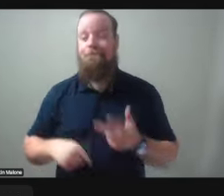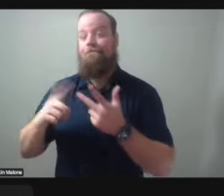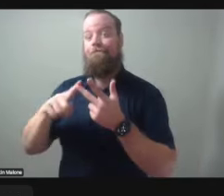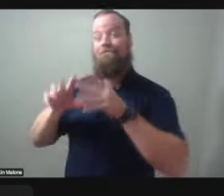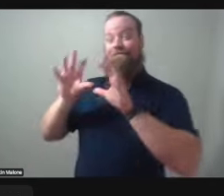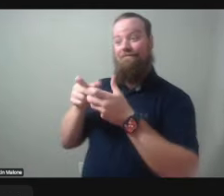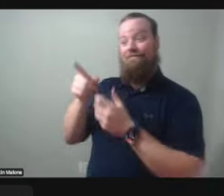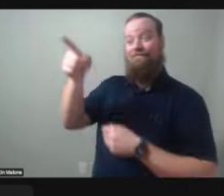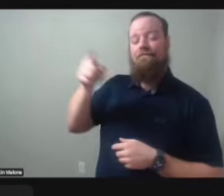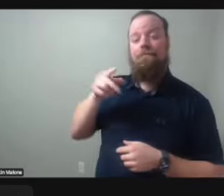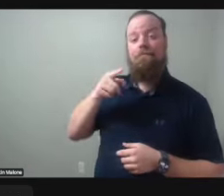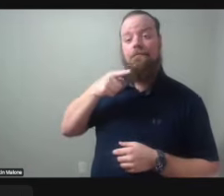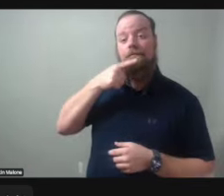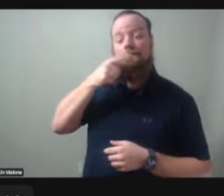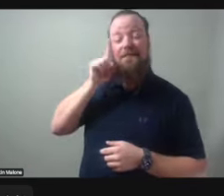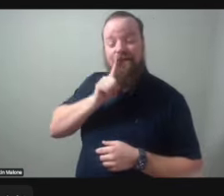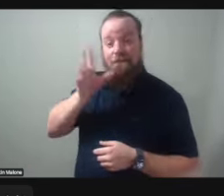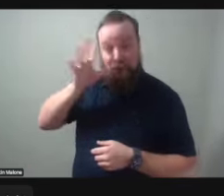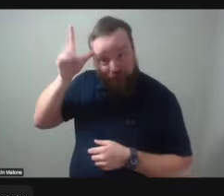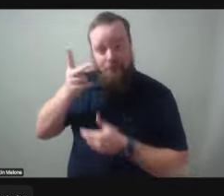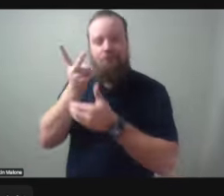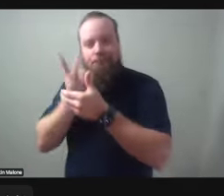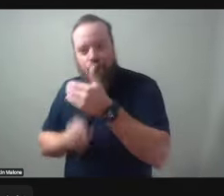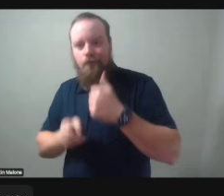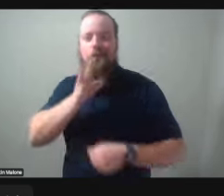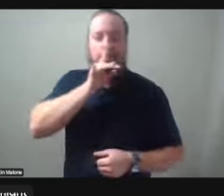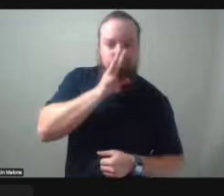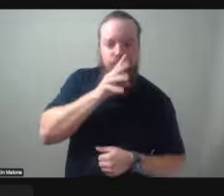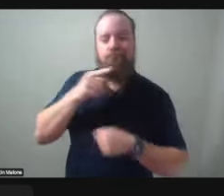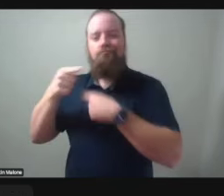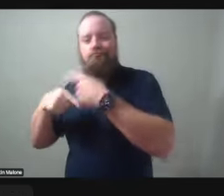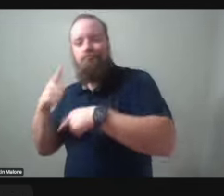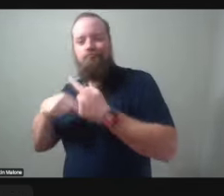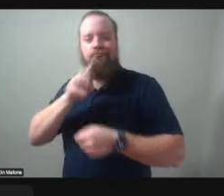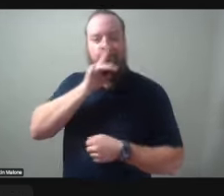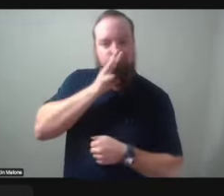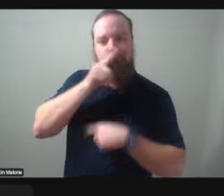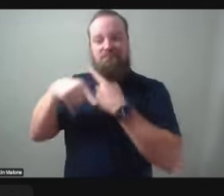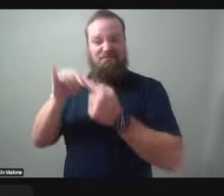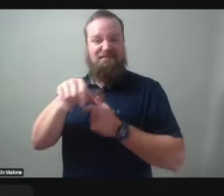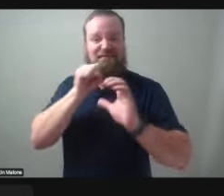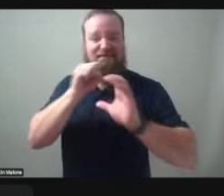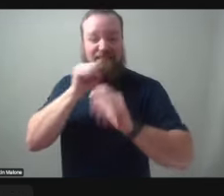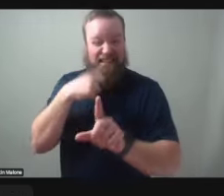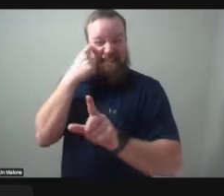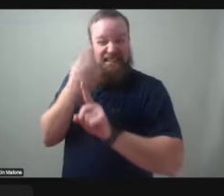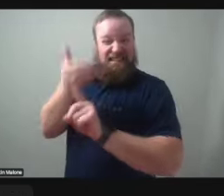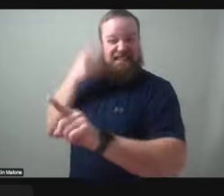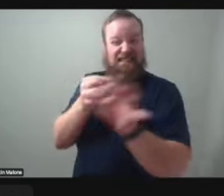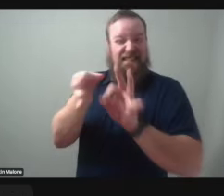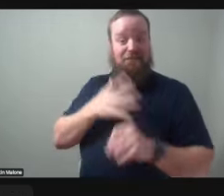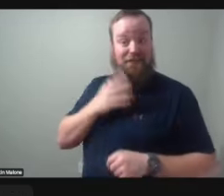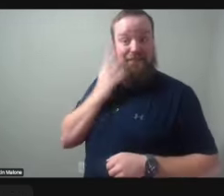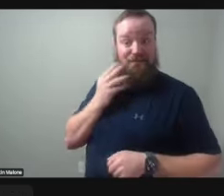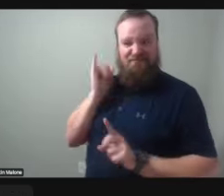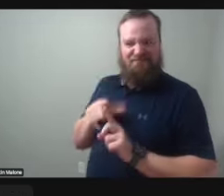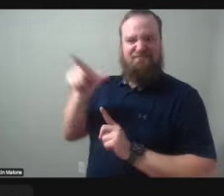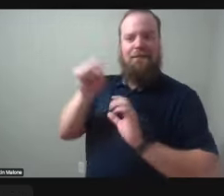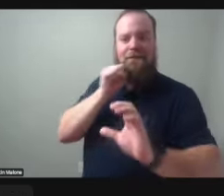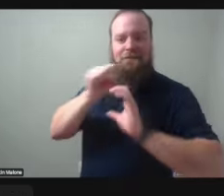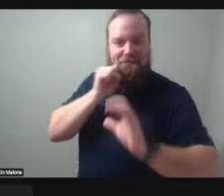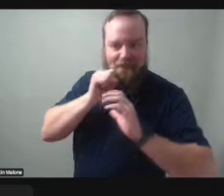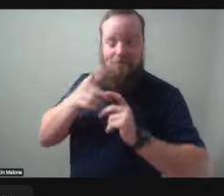is one where they might have exposure to both languages and both modalities, a sign language and a spoken